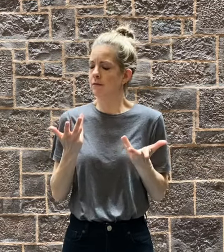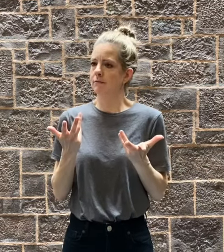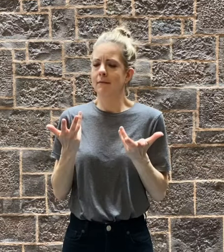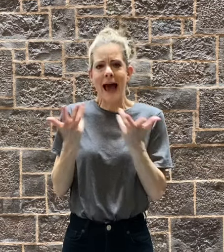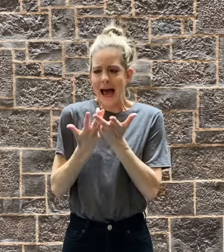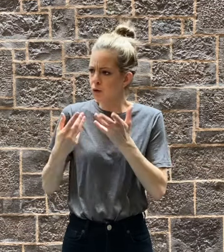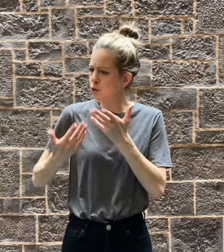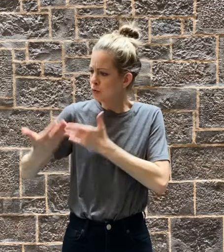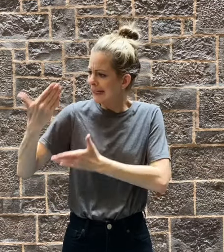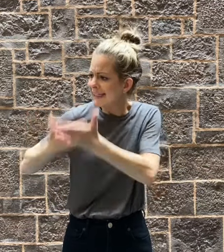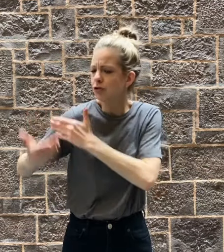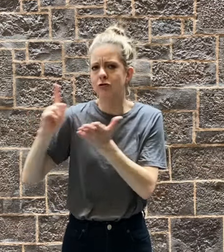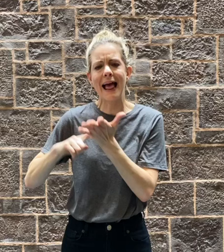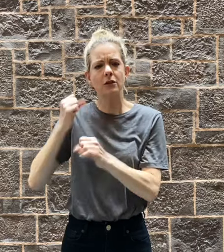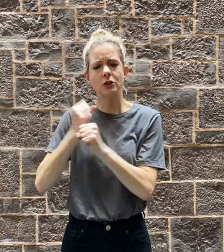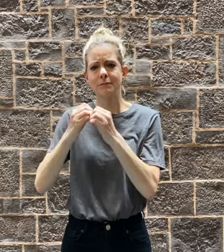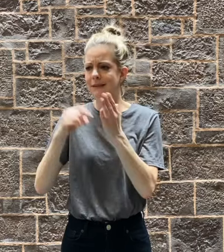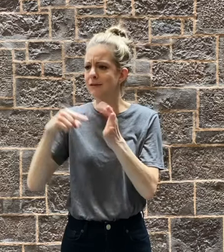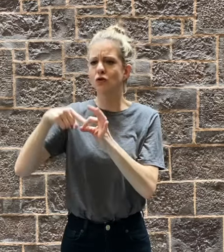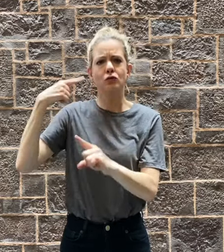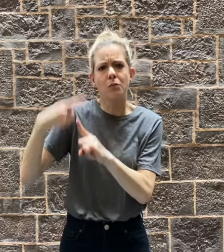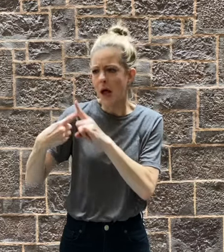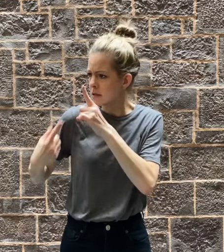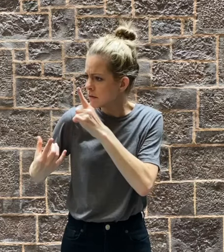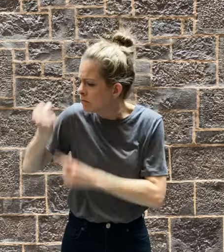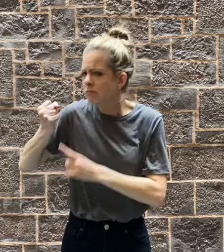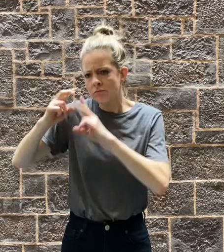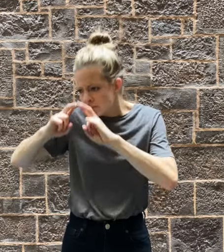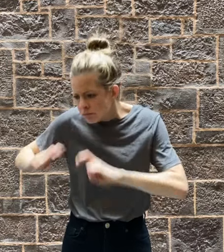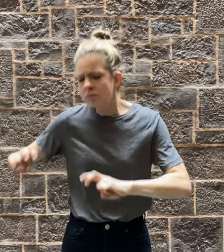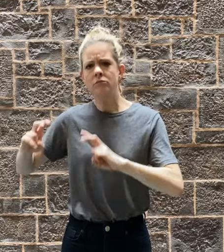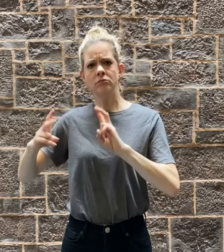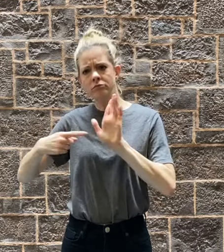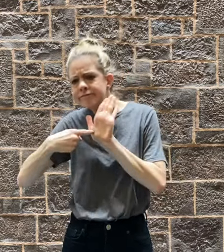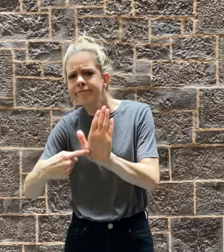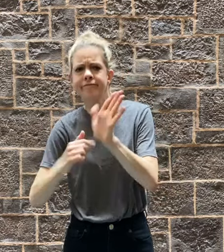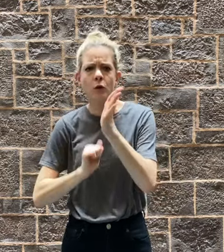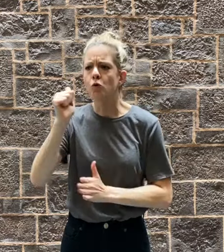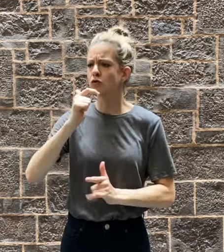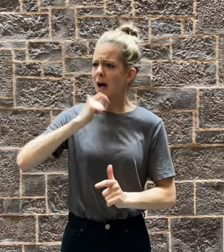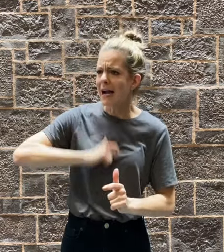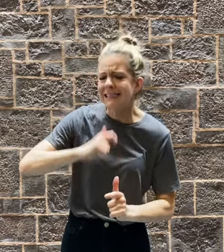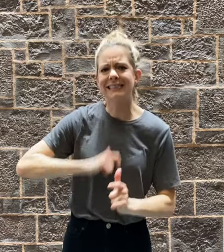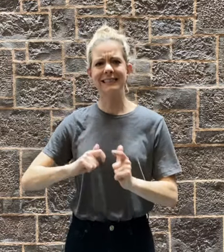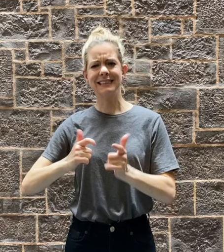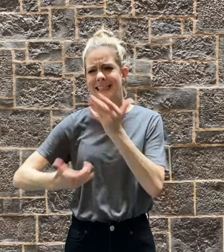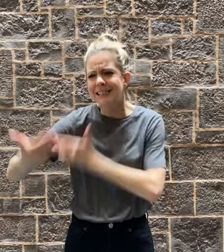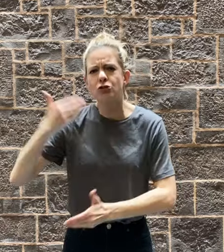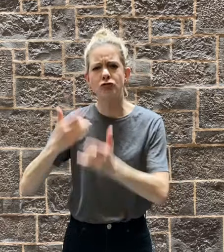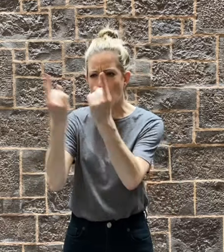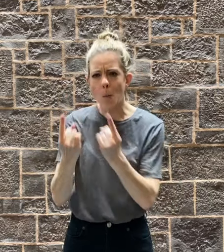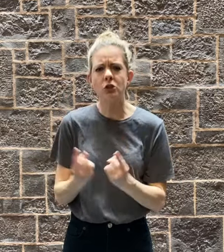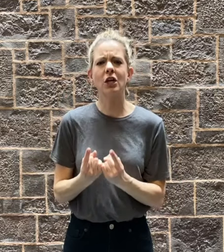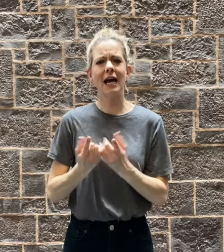museum. So we've been given the space through this project to experiment with lots of different methods for doing that.